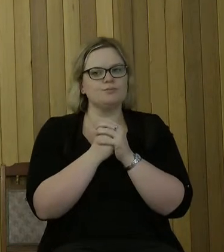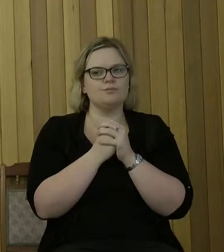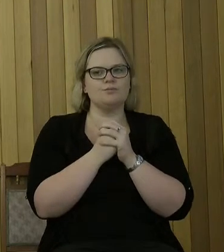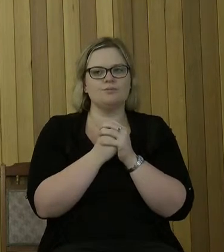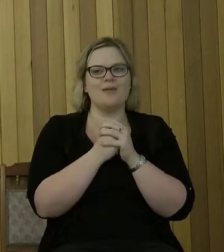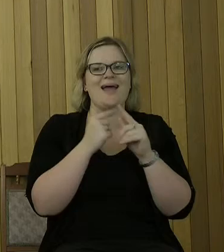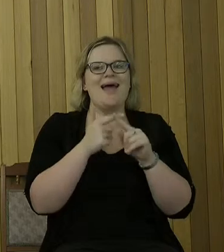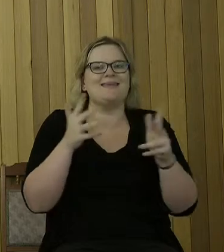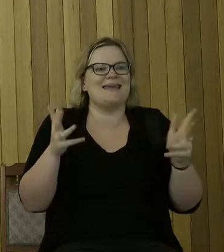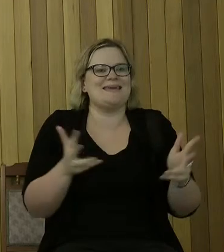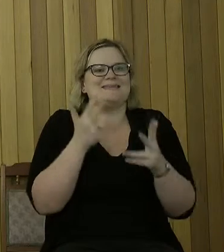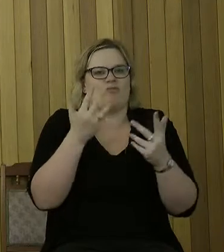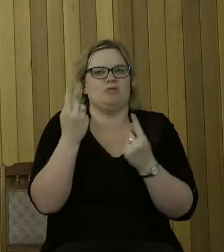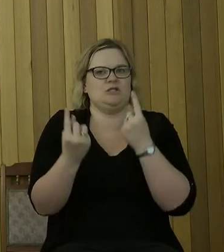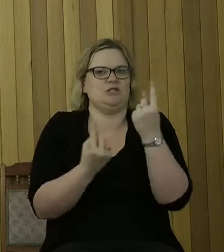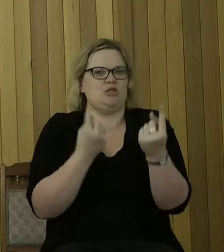and encouraging one another.